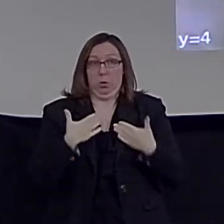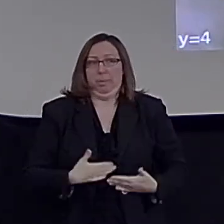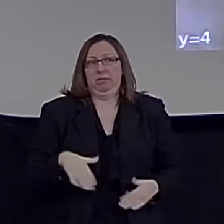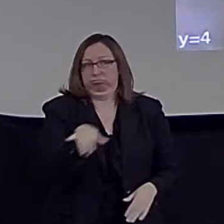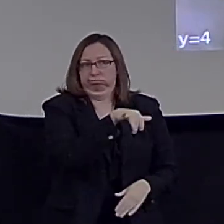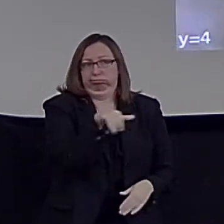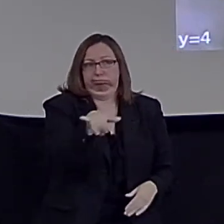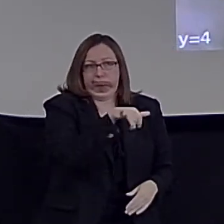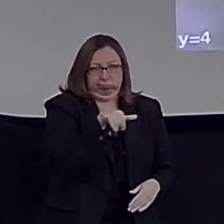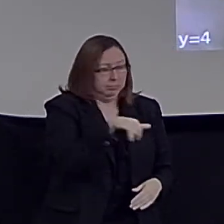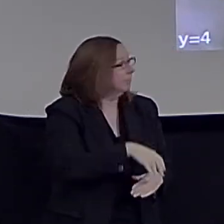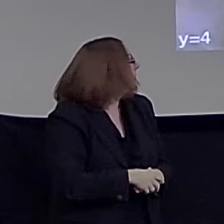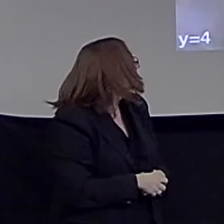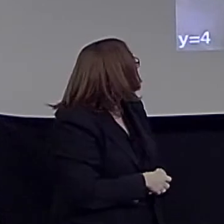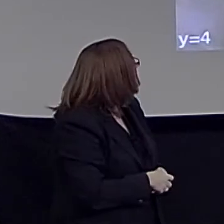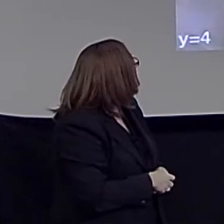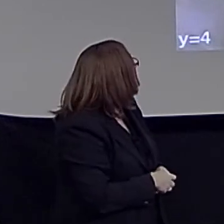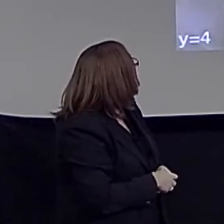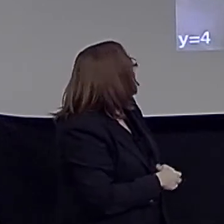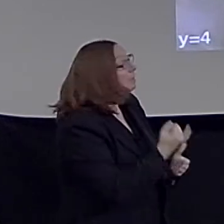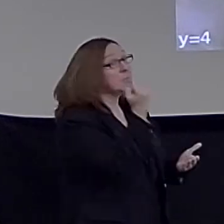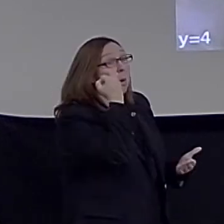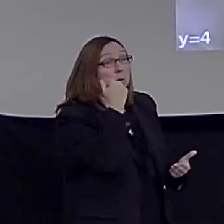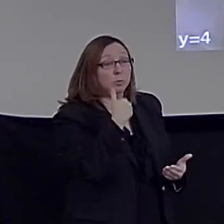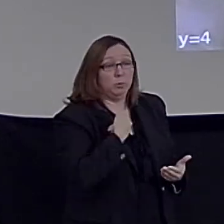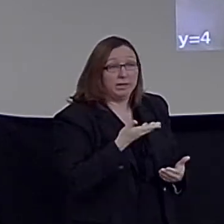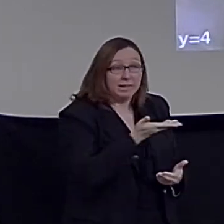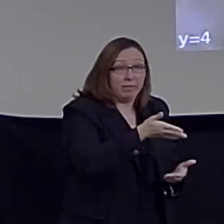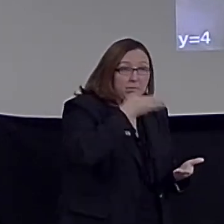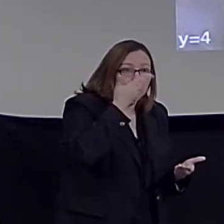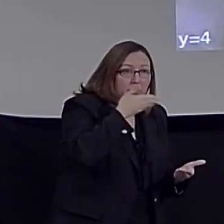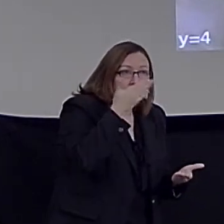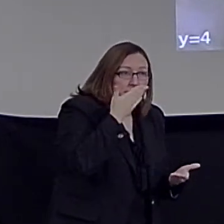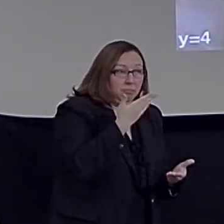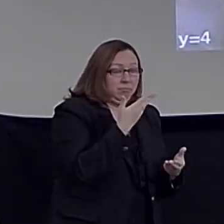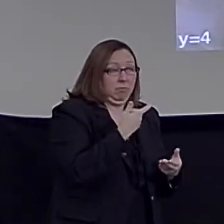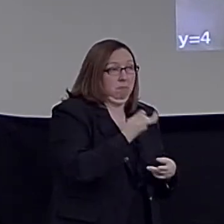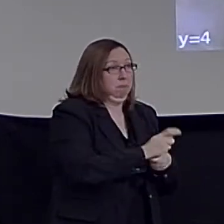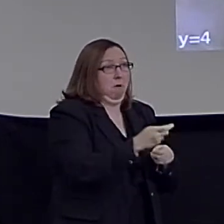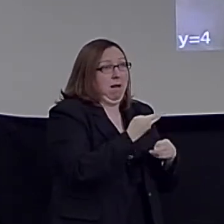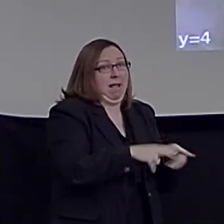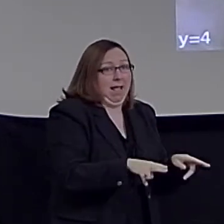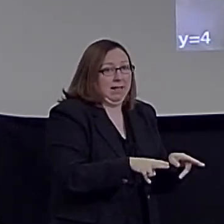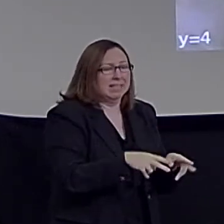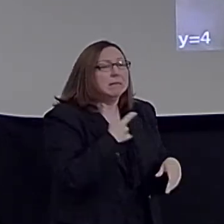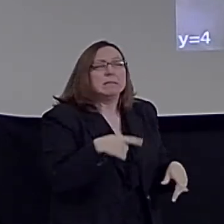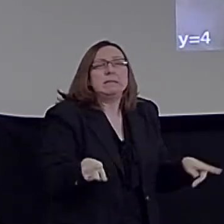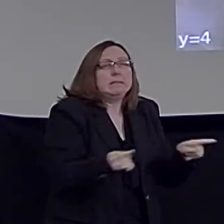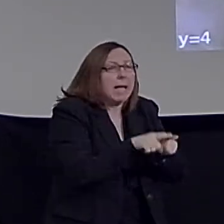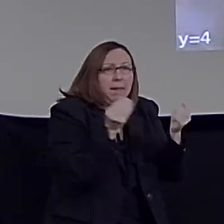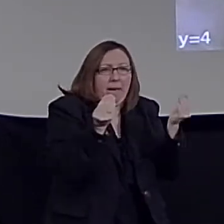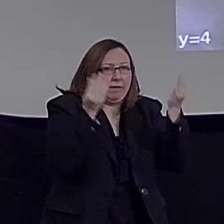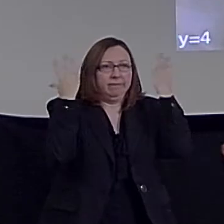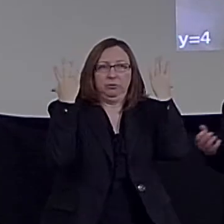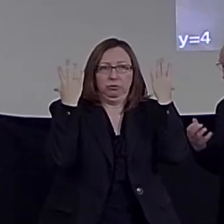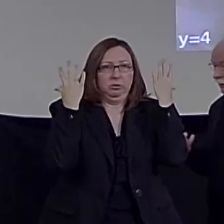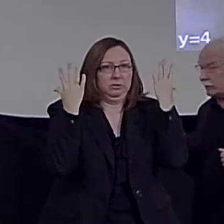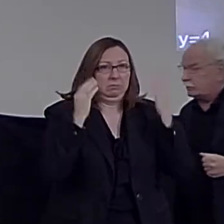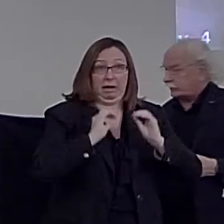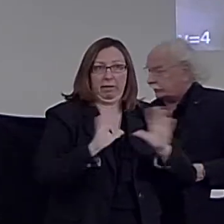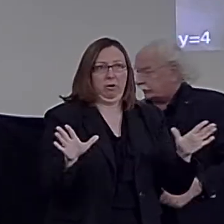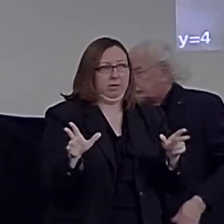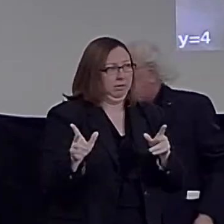gave a disgusting stimulus like the rotten eggs, odorants, you have this red spot, clear.